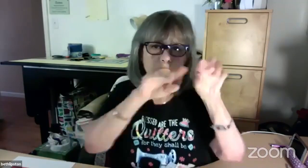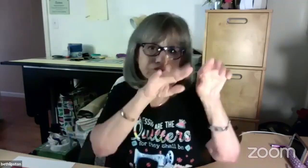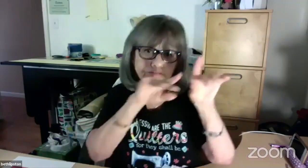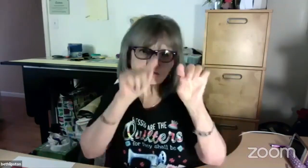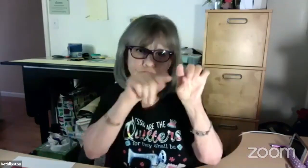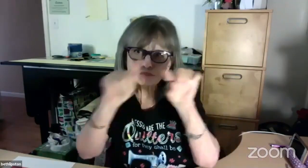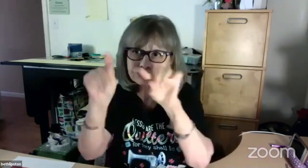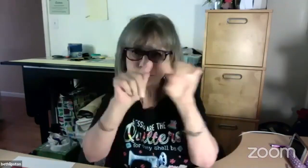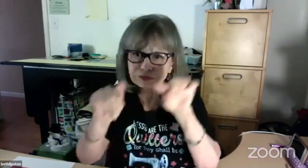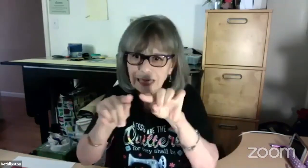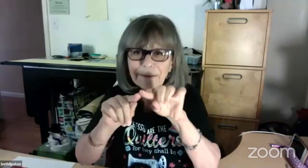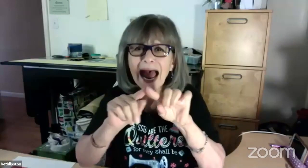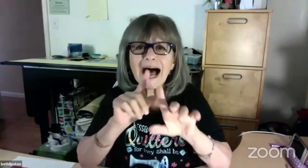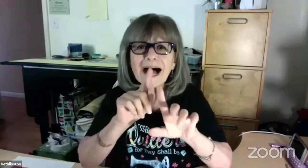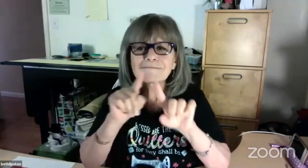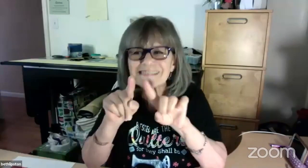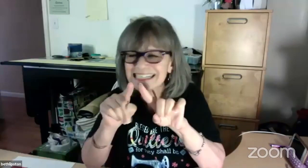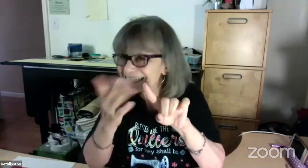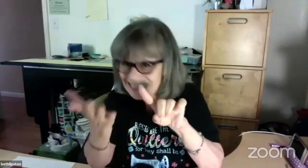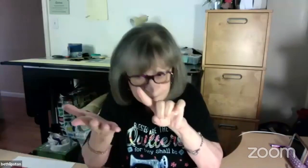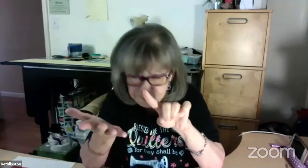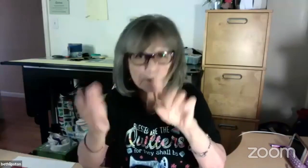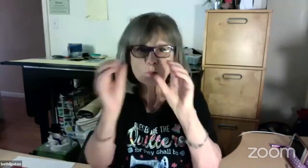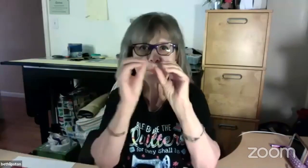tab for each board member,